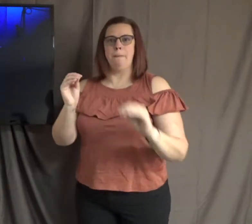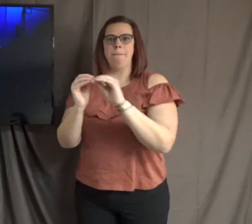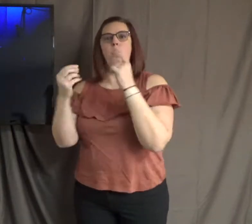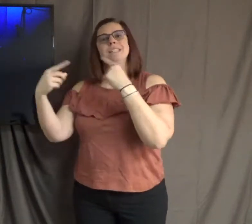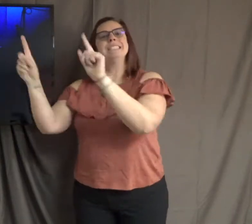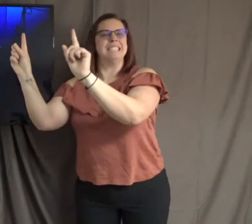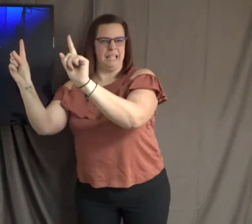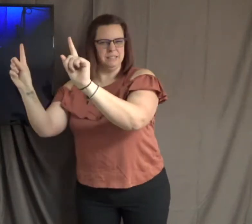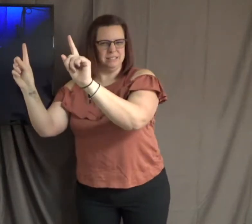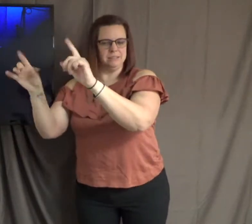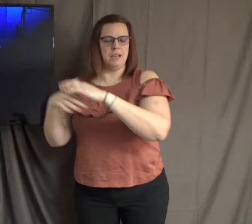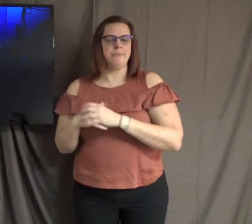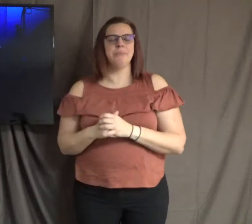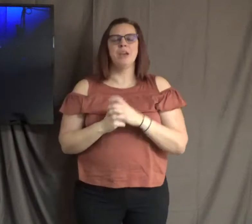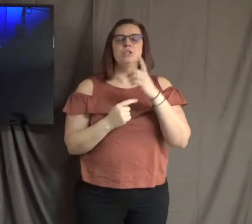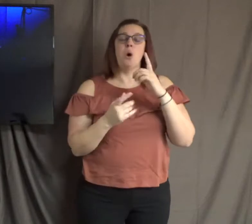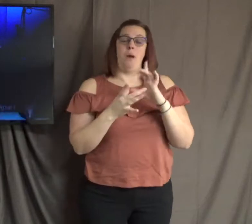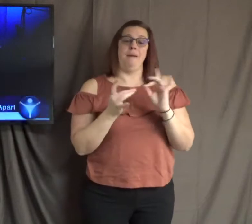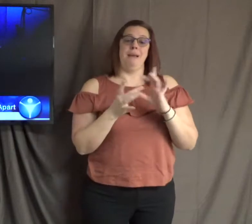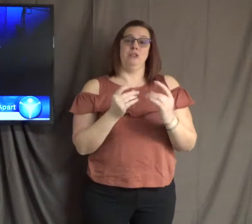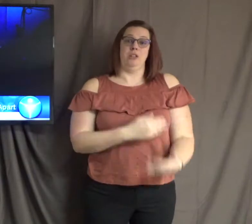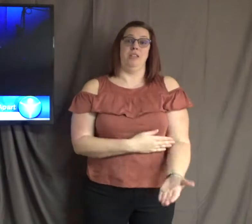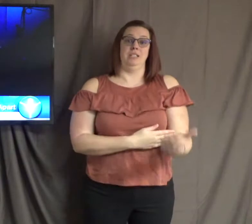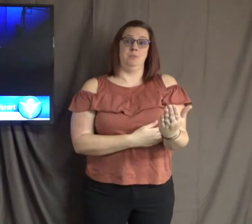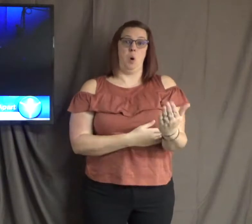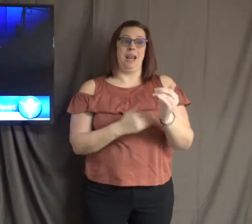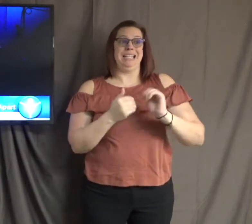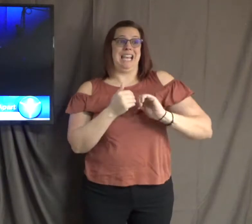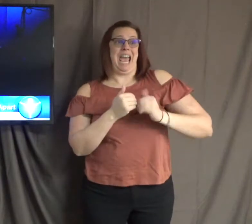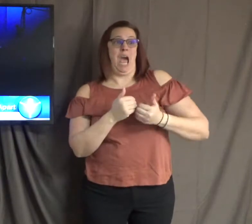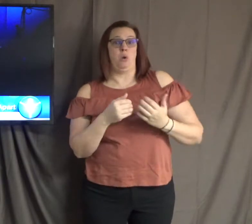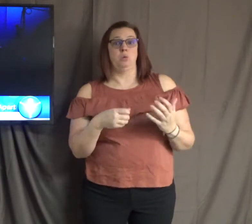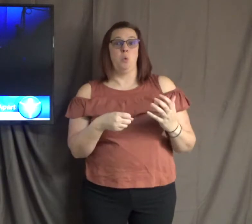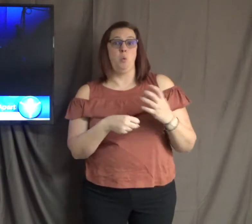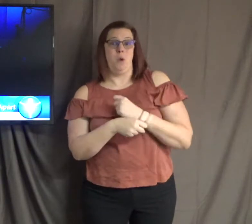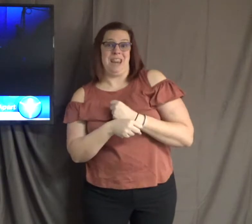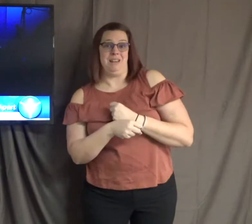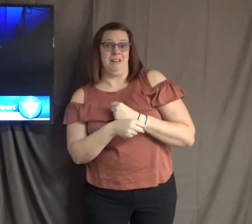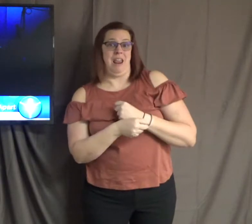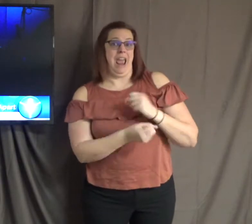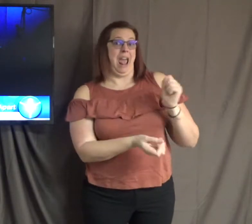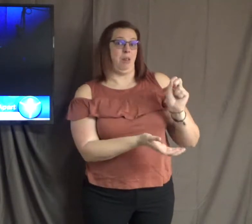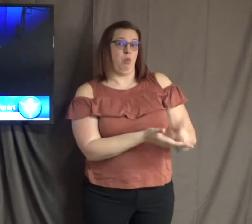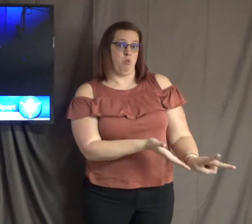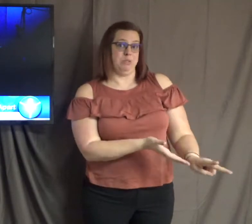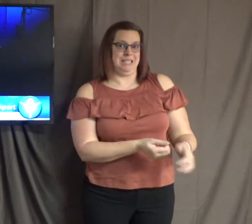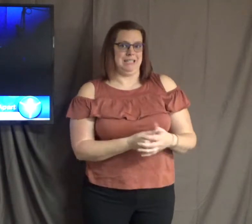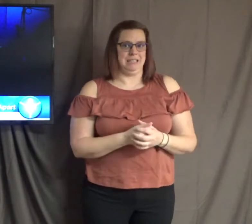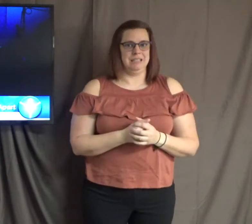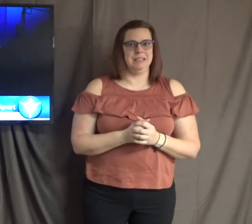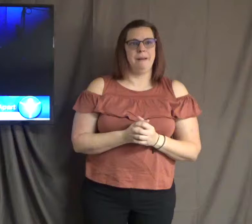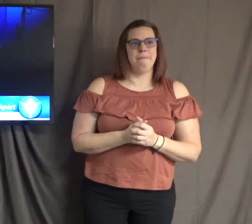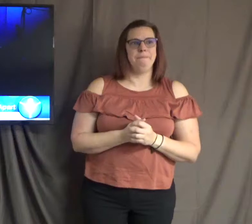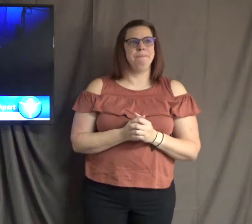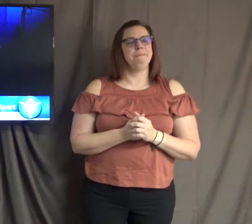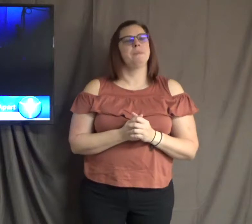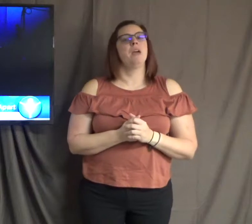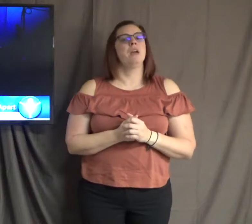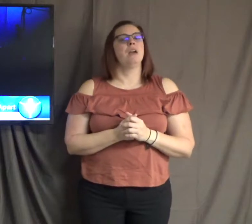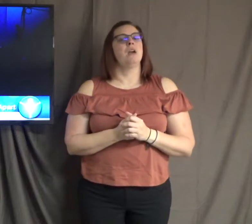our message this morning is how to win at losing, recovering what's